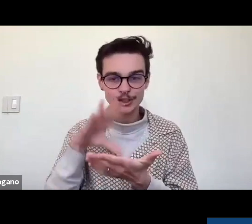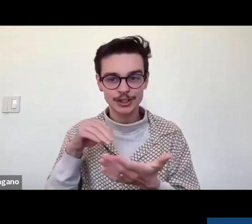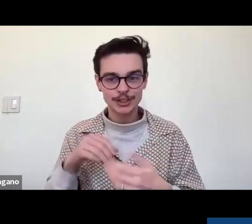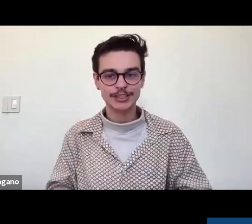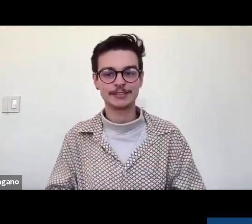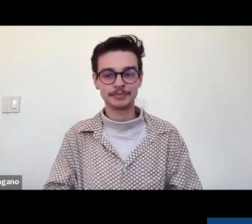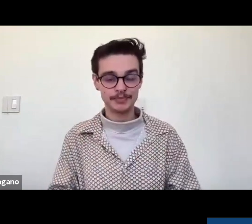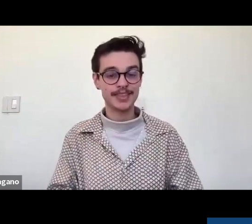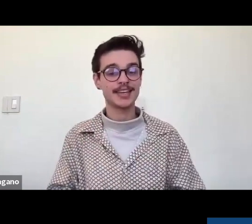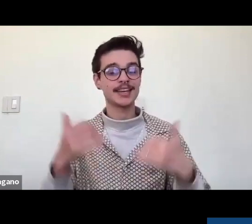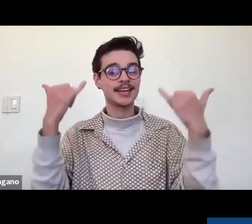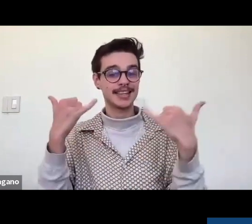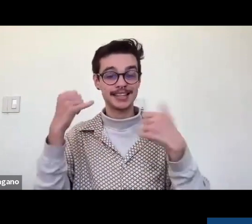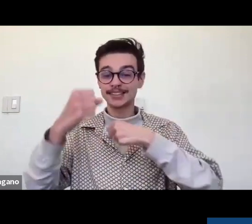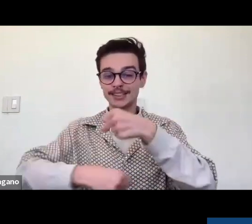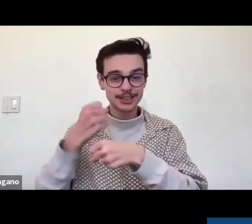learning.